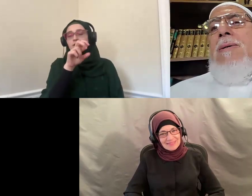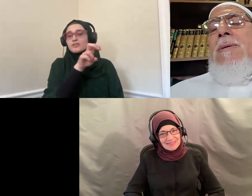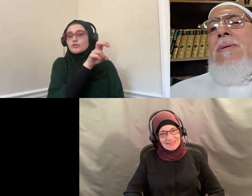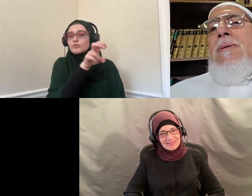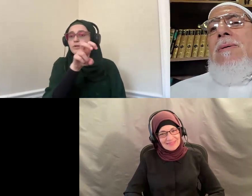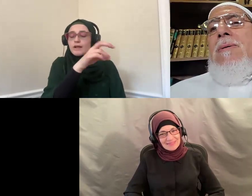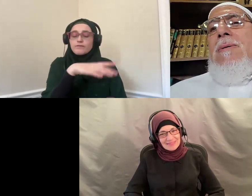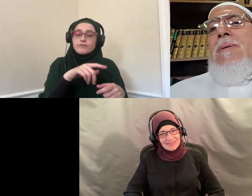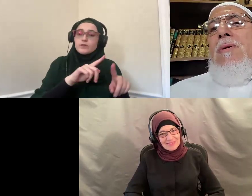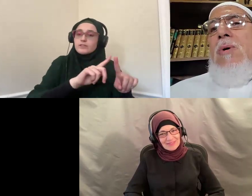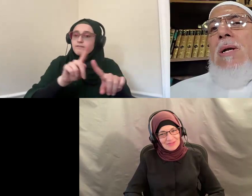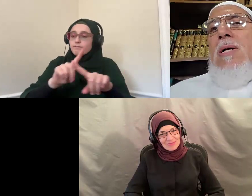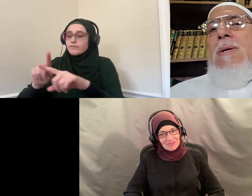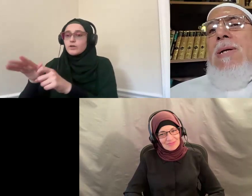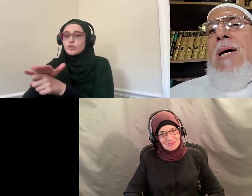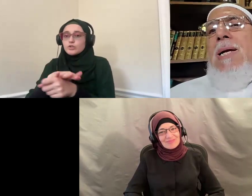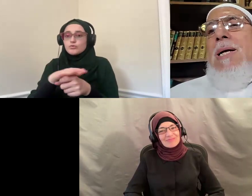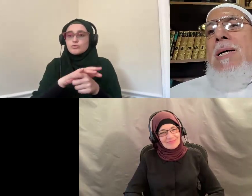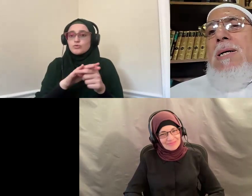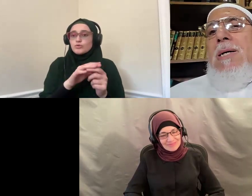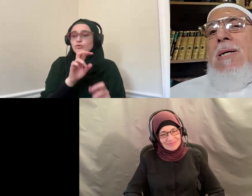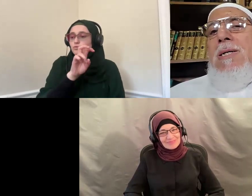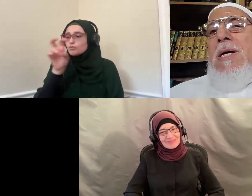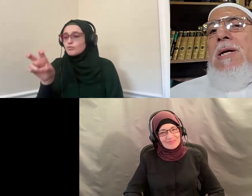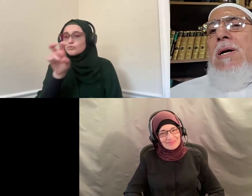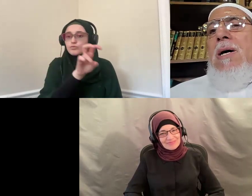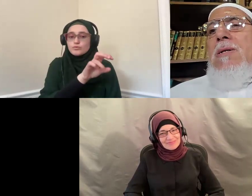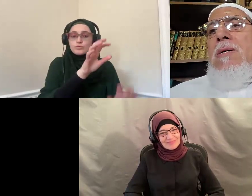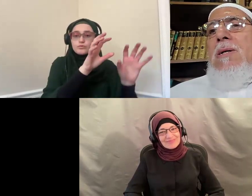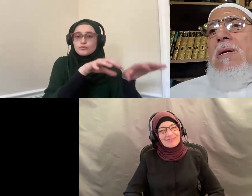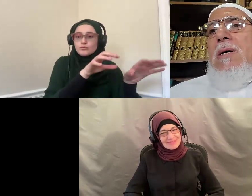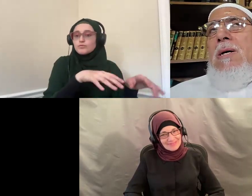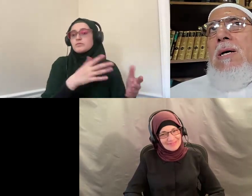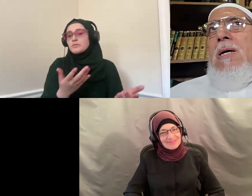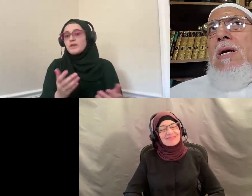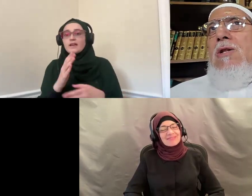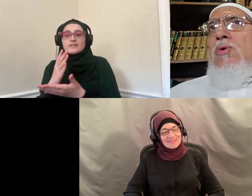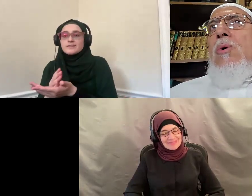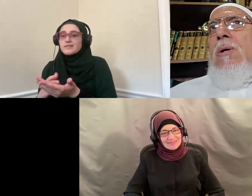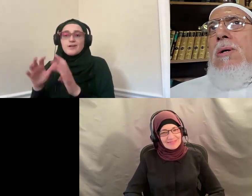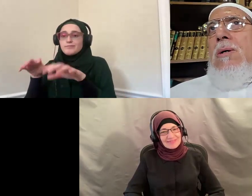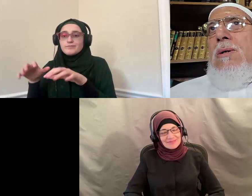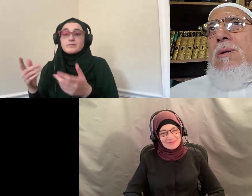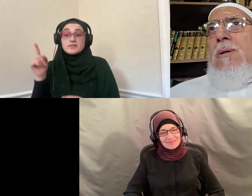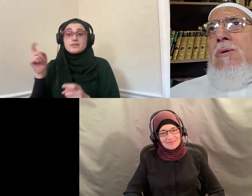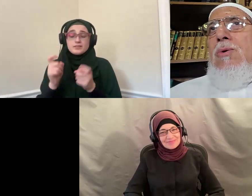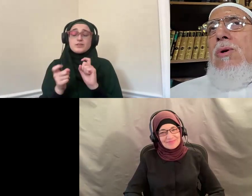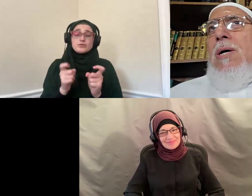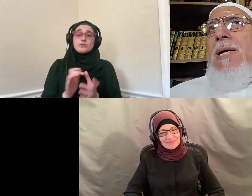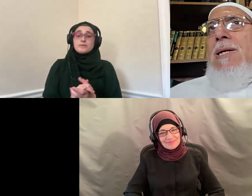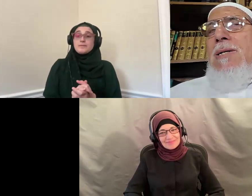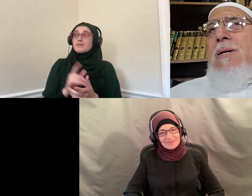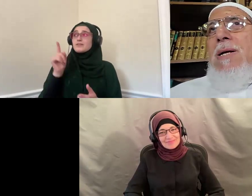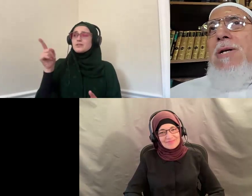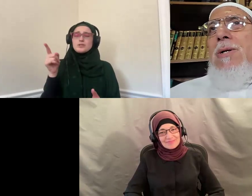kindle? So Allah subhanahu wa ta'ala is taking us in a tour to